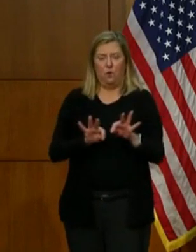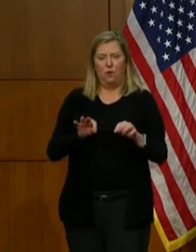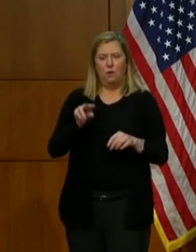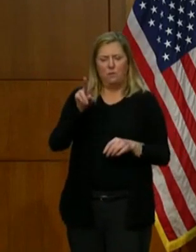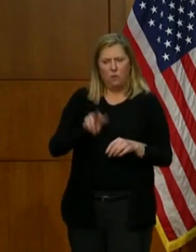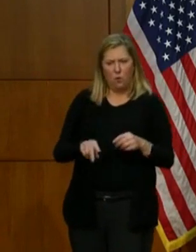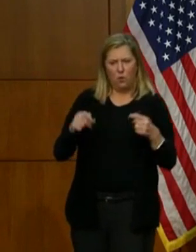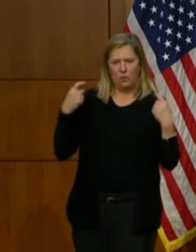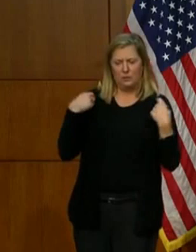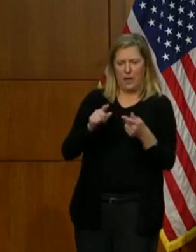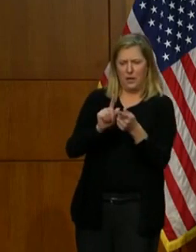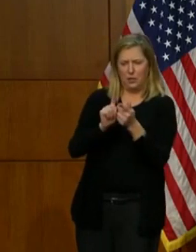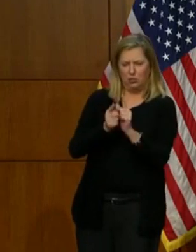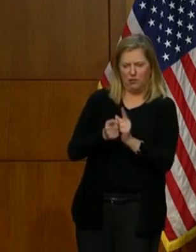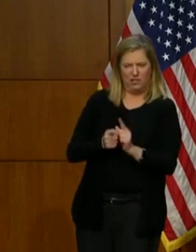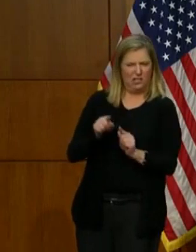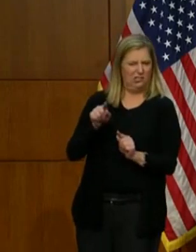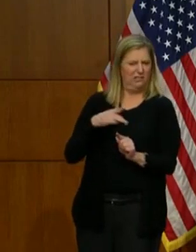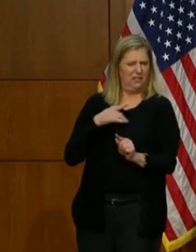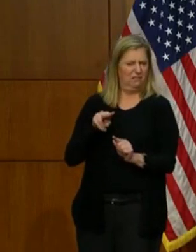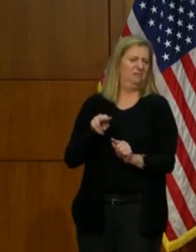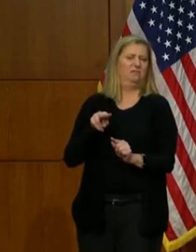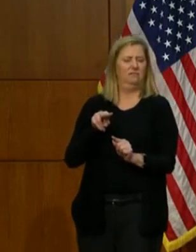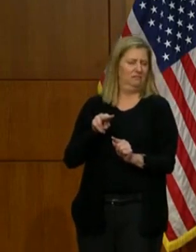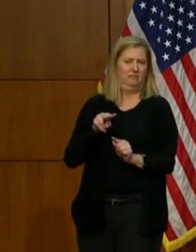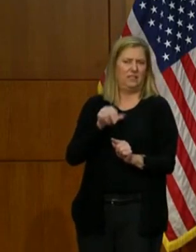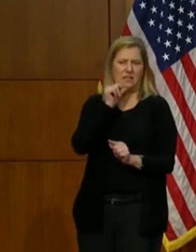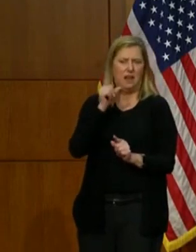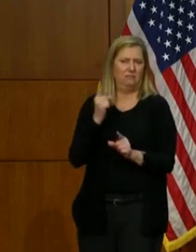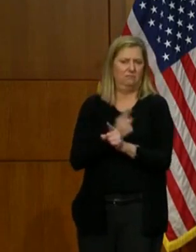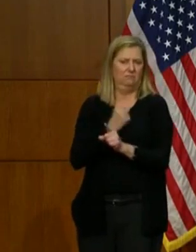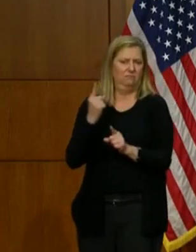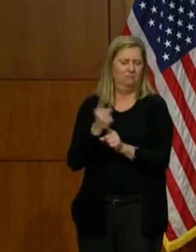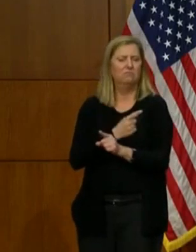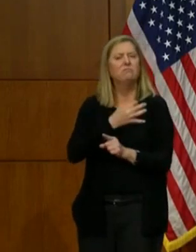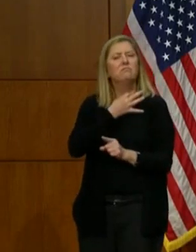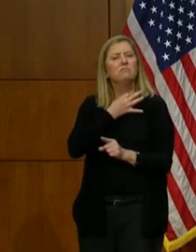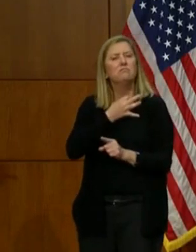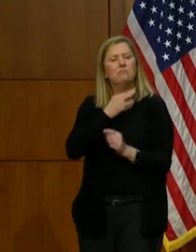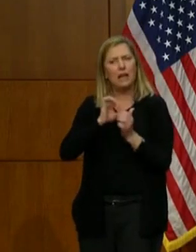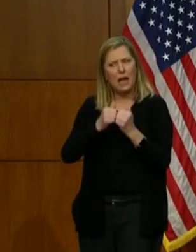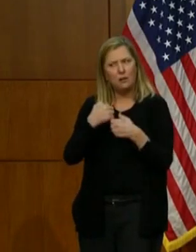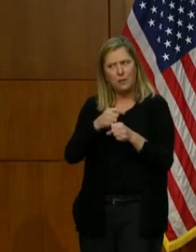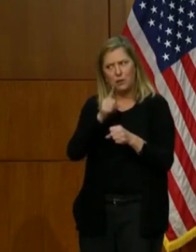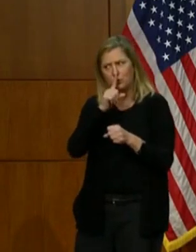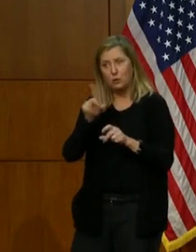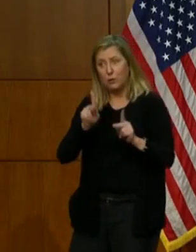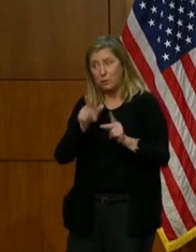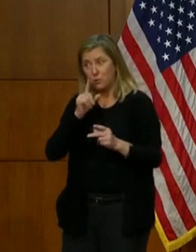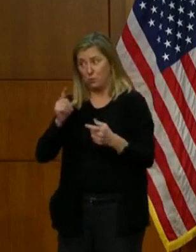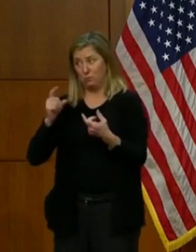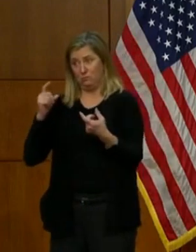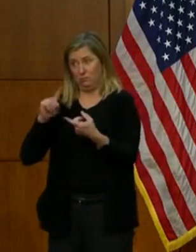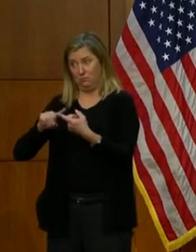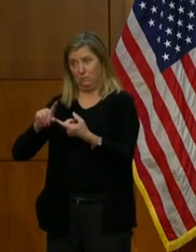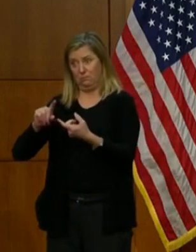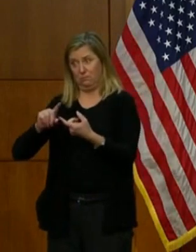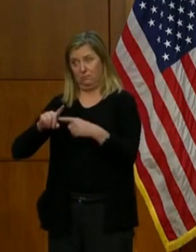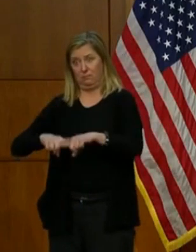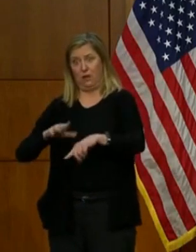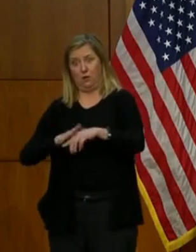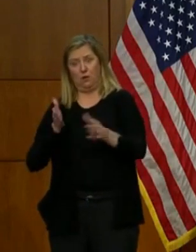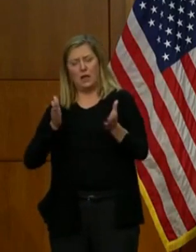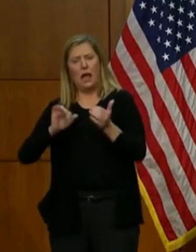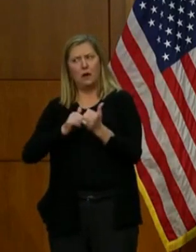curious about what efforts the state is making to make sure that the Hispanic population that relies on that service